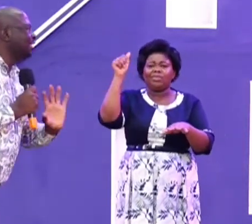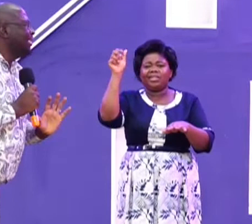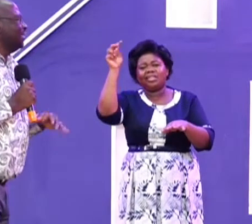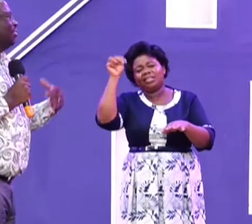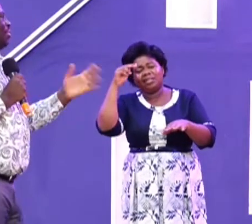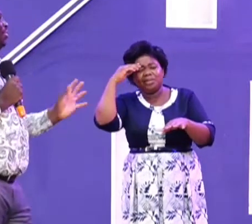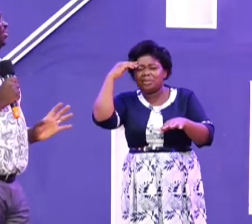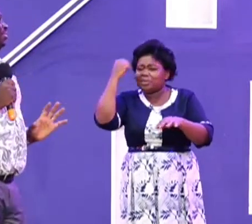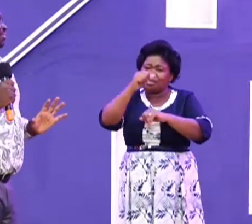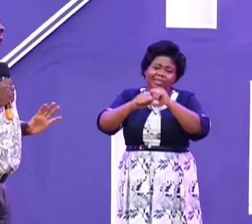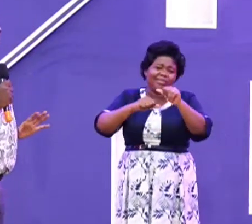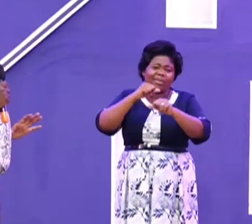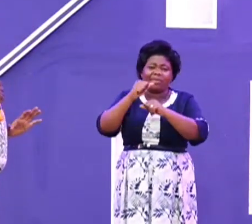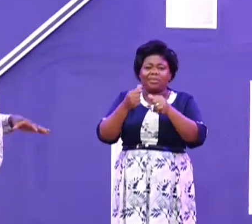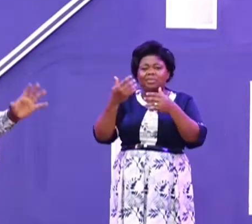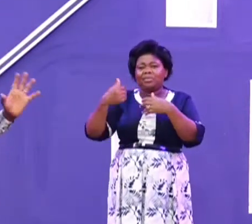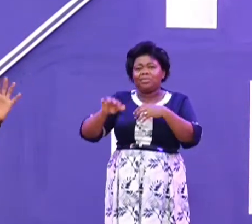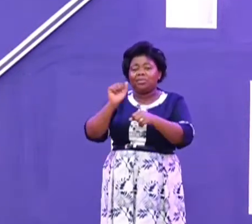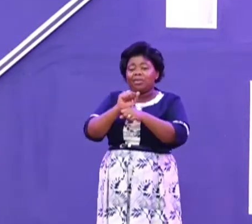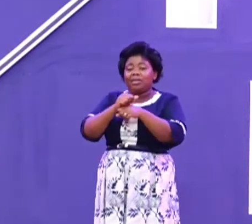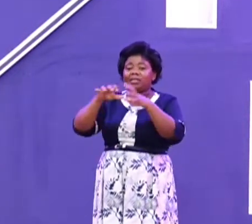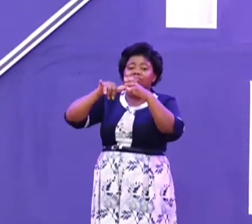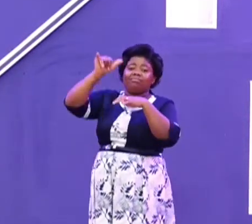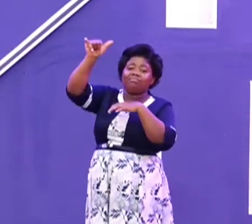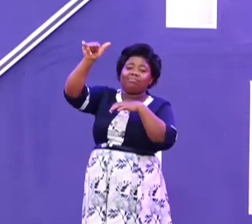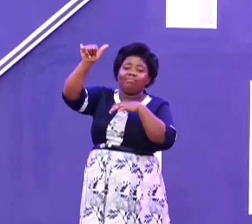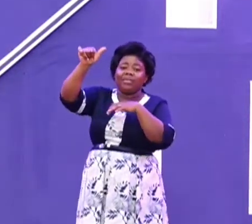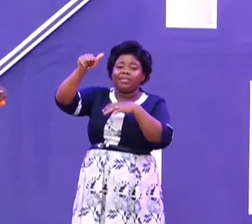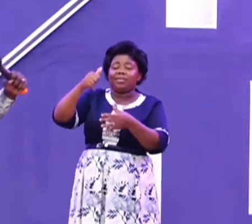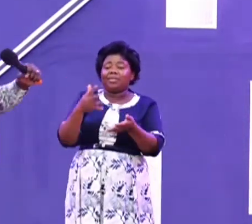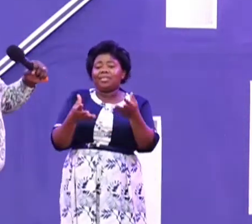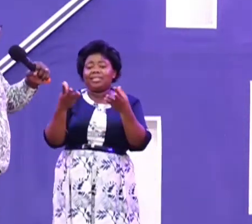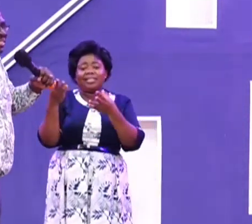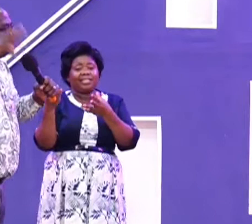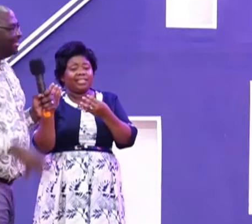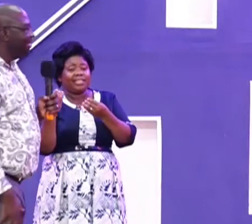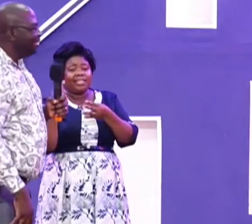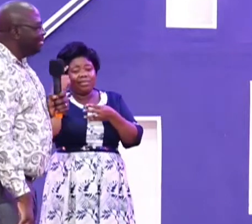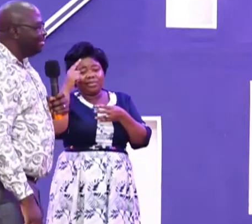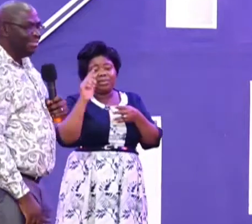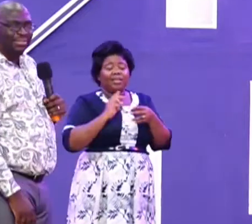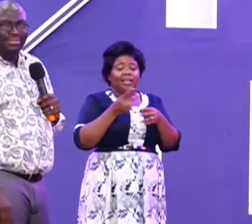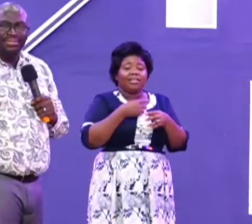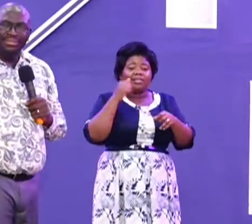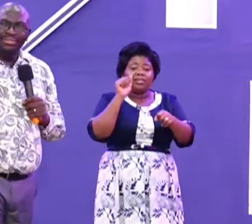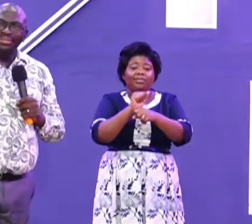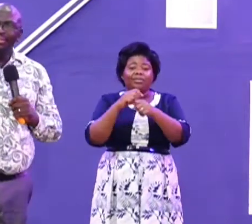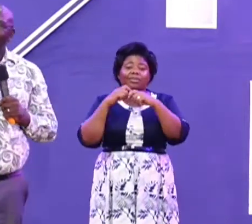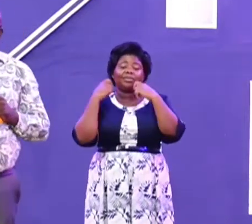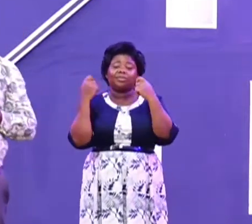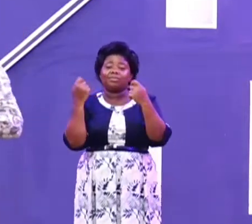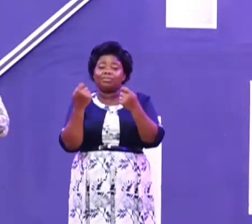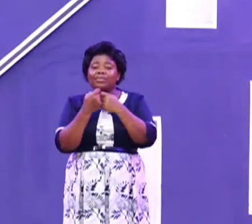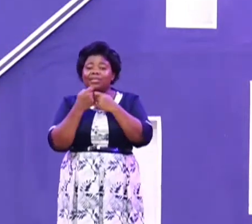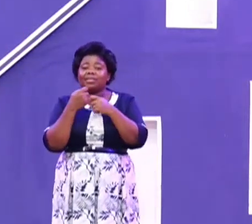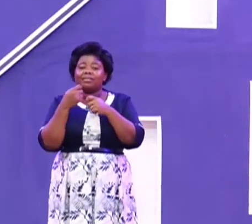You don't know things of the airplanes, how to work abroad. Team Saudi. It is very easy for us to hope with Team Saudi.